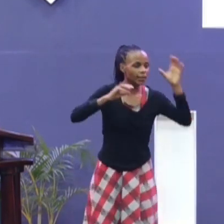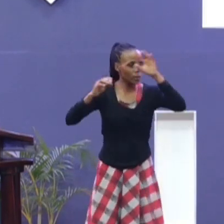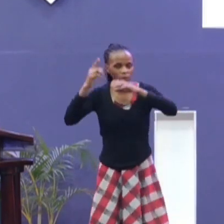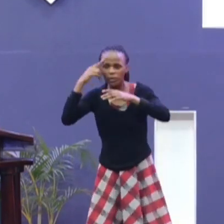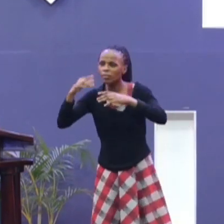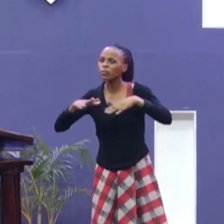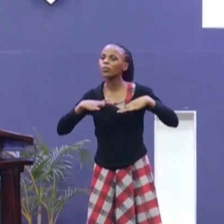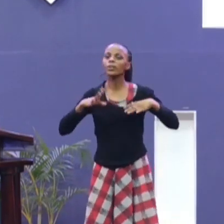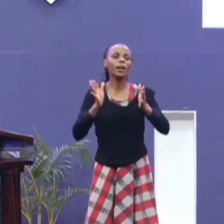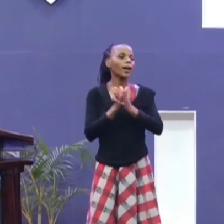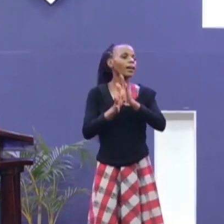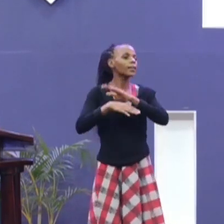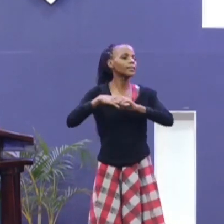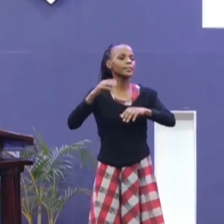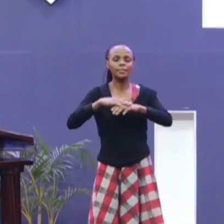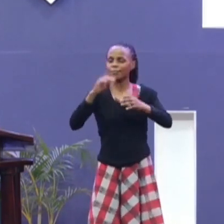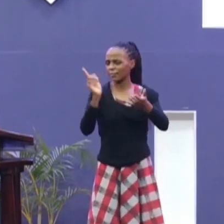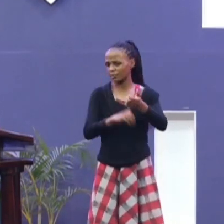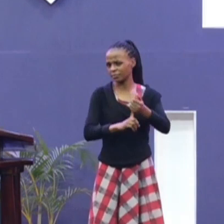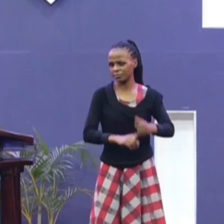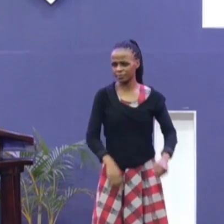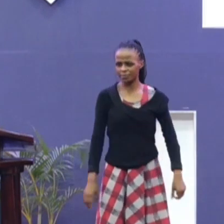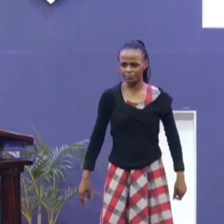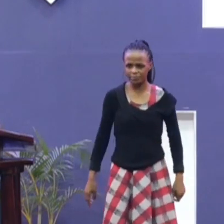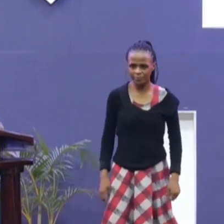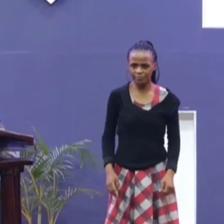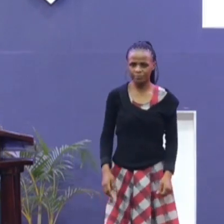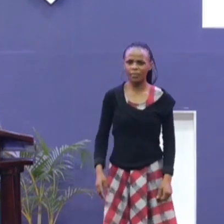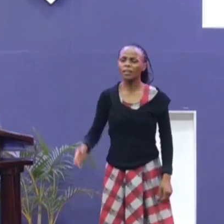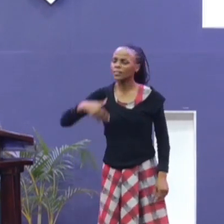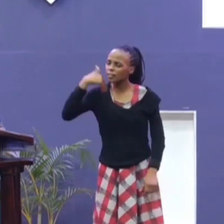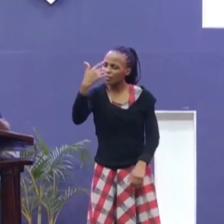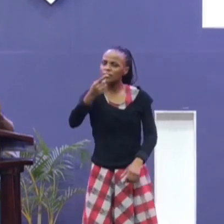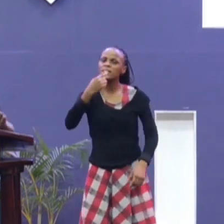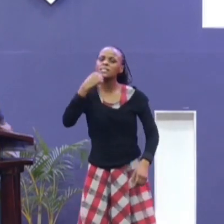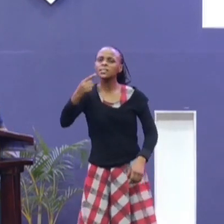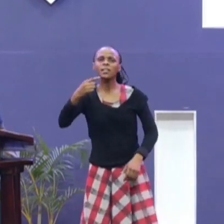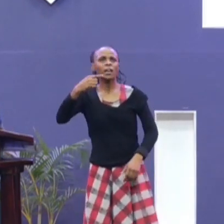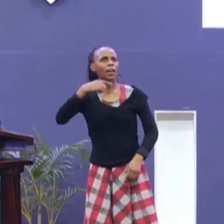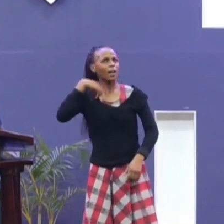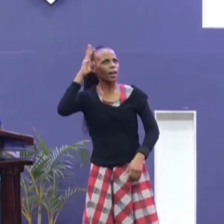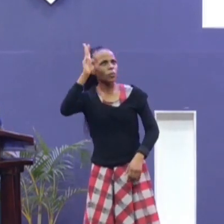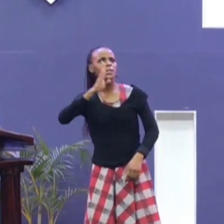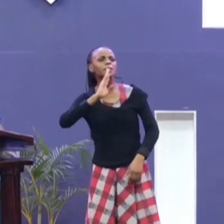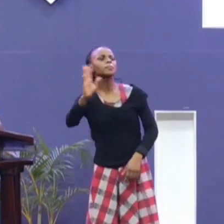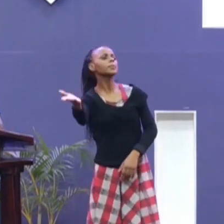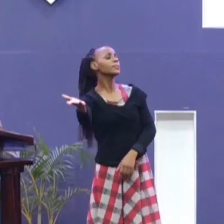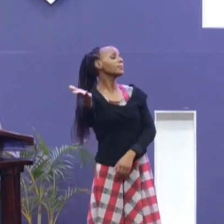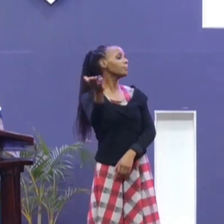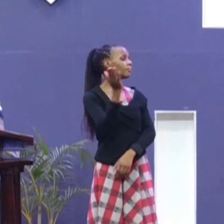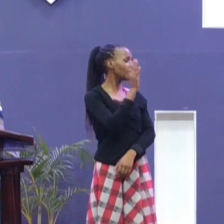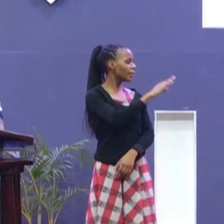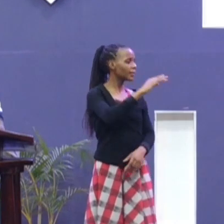bifo ebitaliimu mazzi ng'anoonyawo okuwummulira. Then it says, I will return to the house I